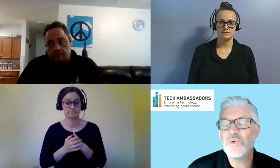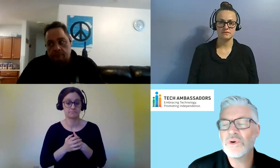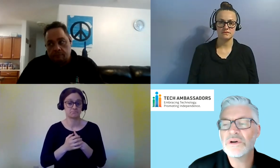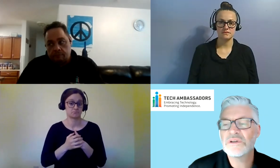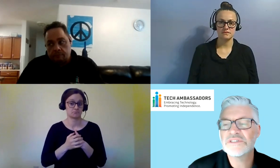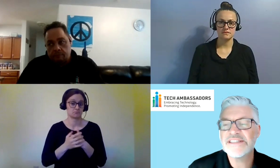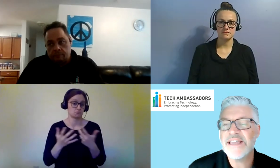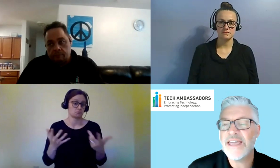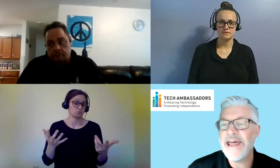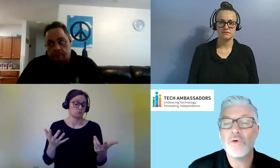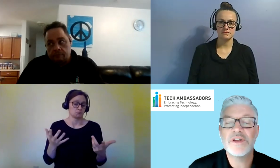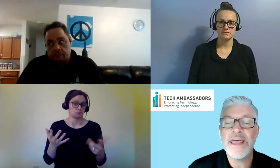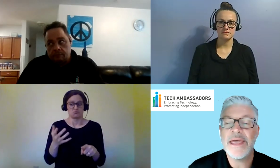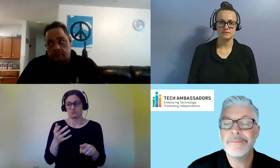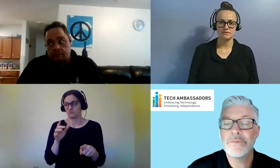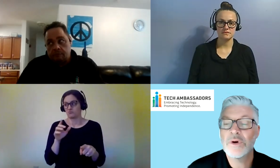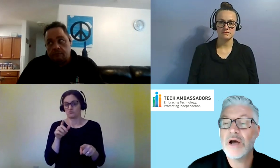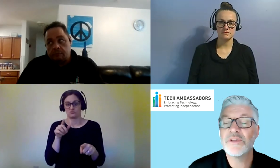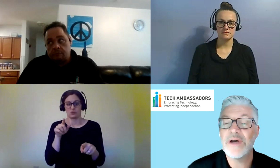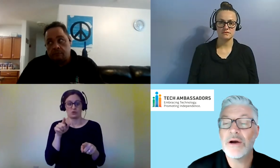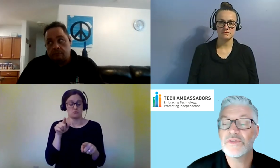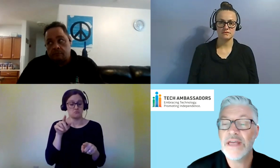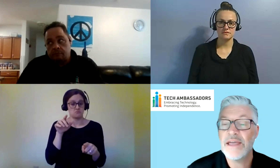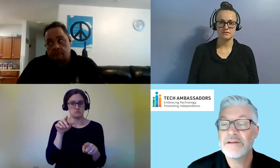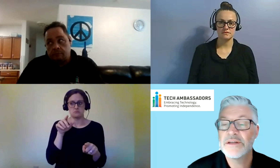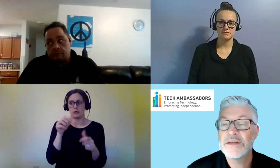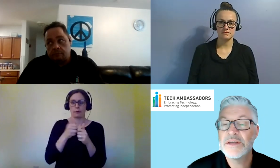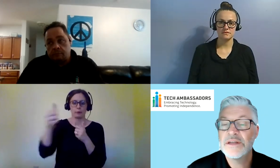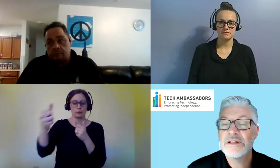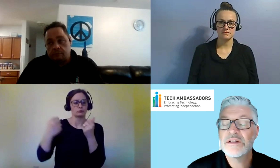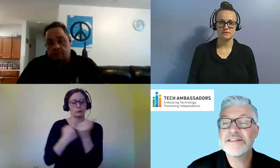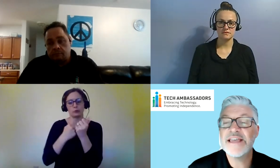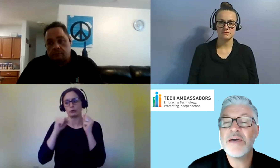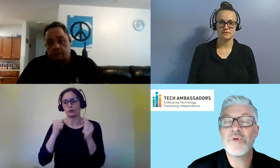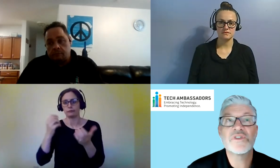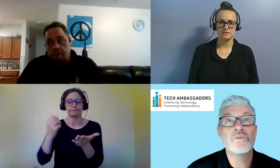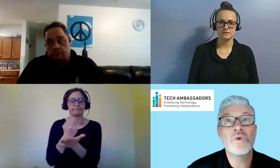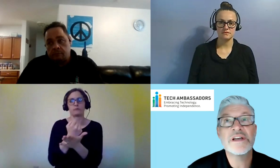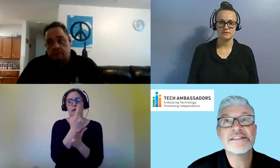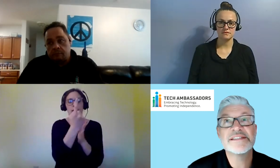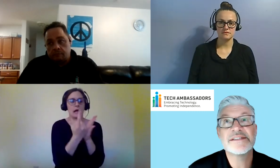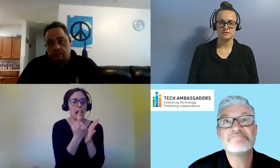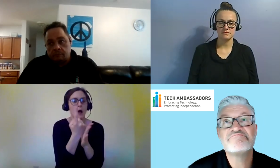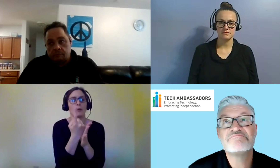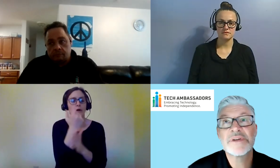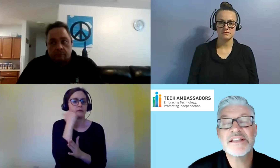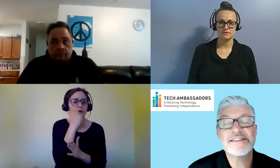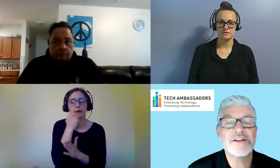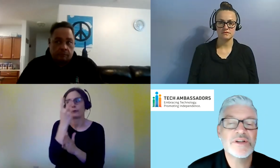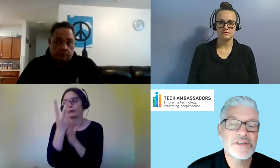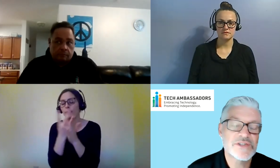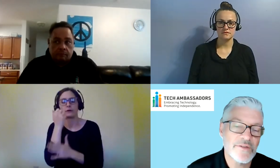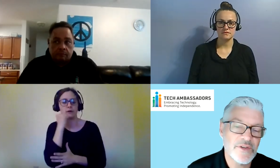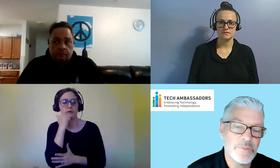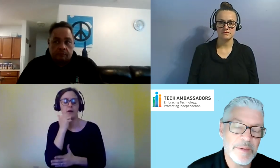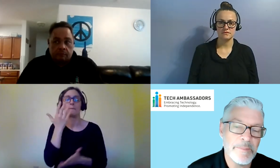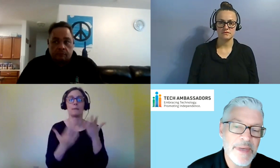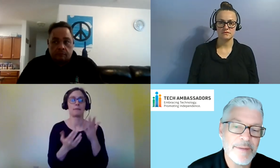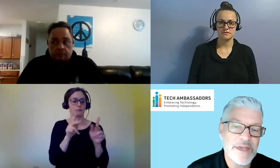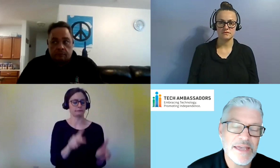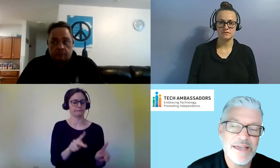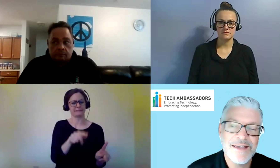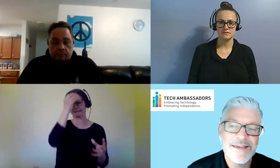just for, let's say, an hour a day or a couple of hours a day? Let's say a person was considering the service,